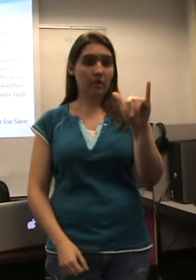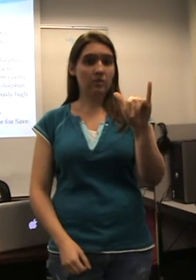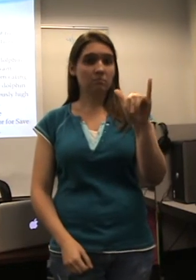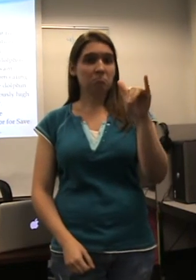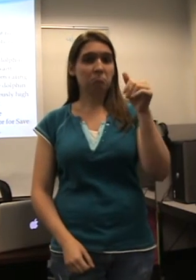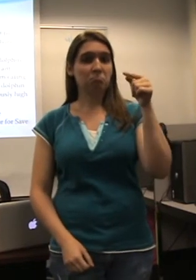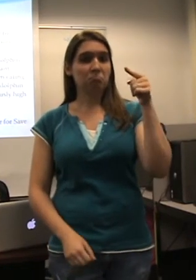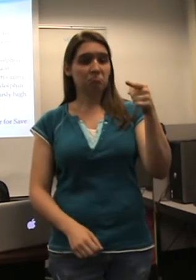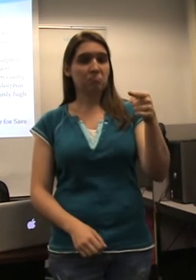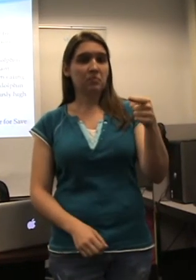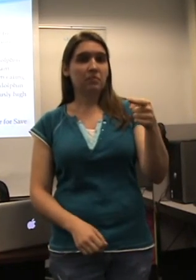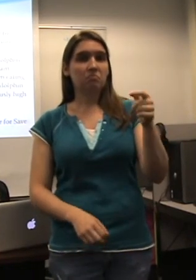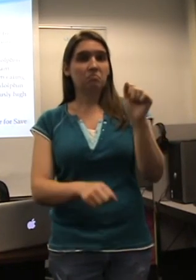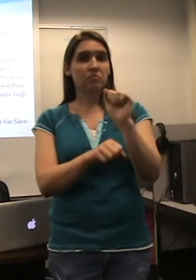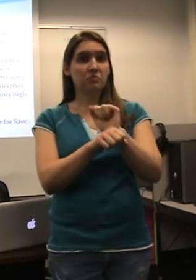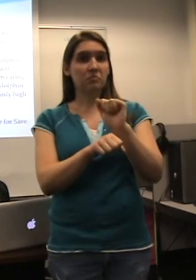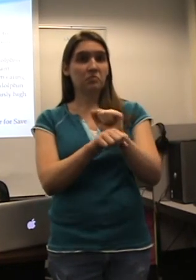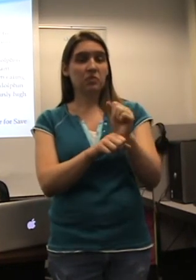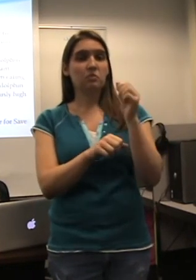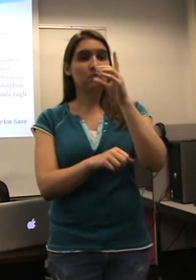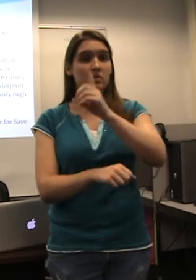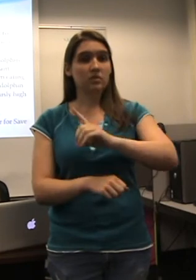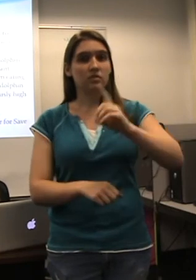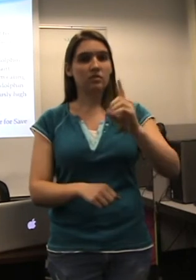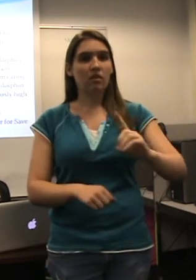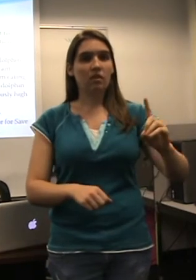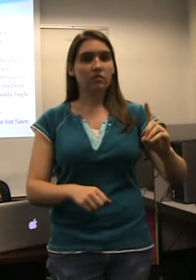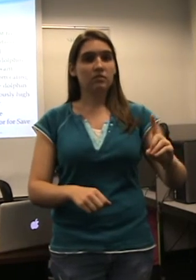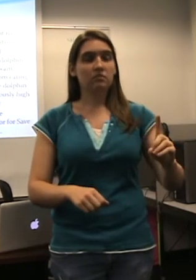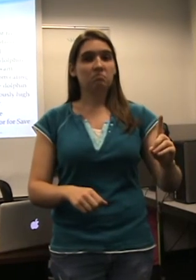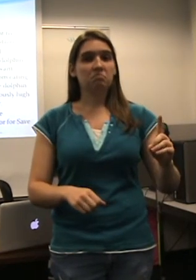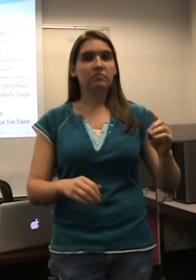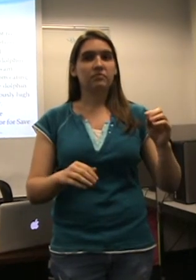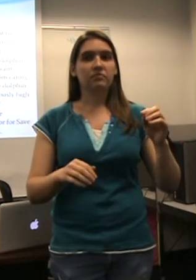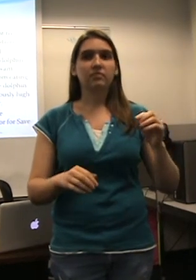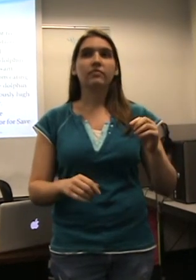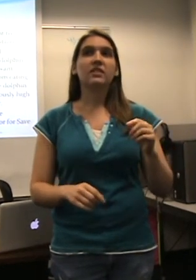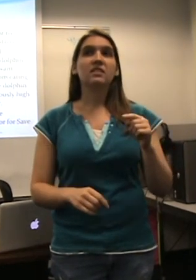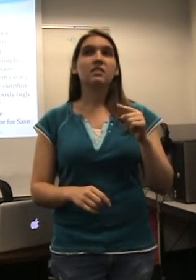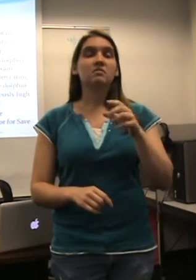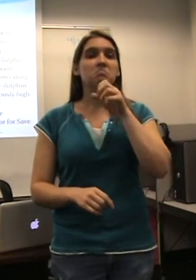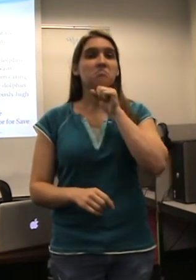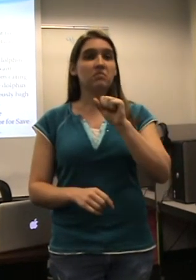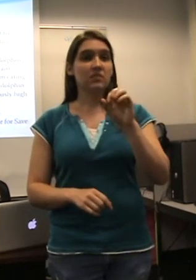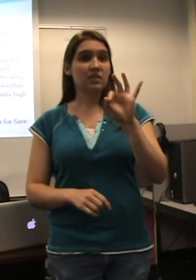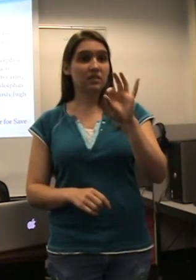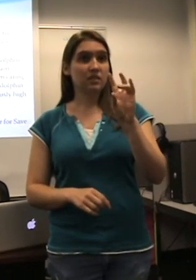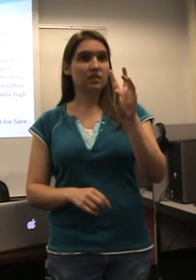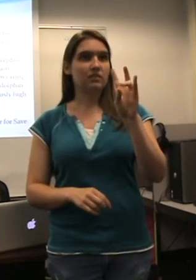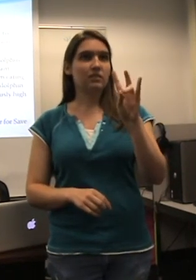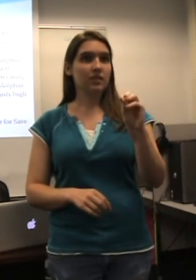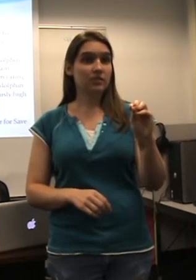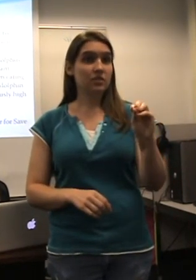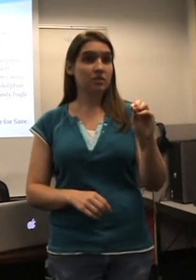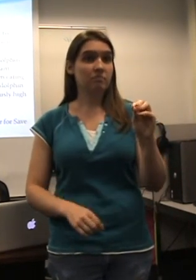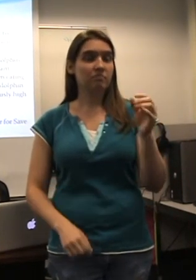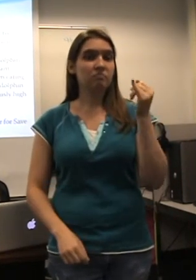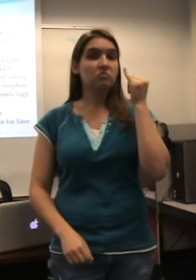who works with dolphins his whole life, he's 70 years old right now, and if you know the TV show Flipper,